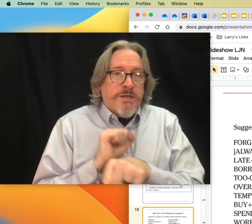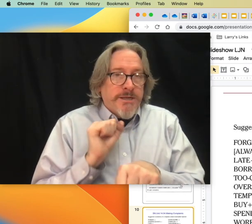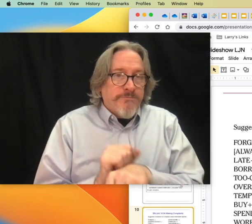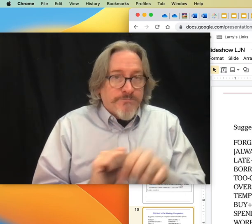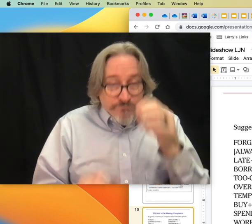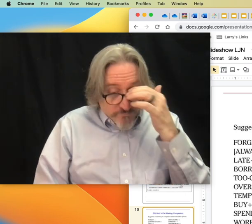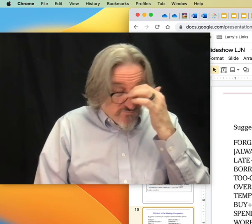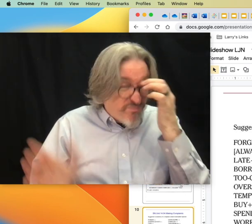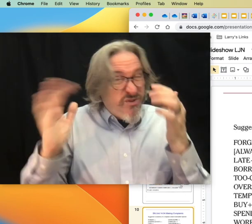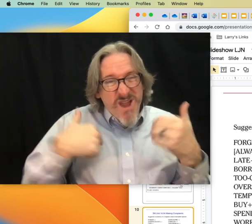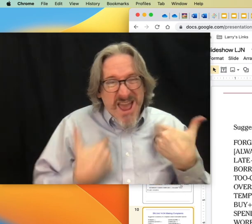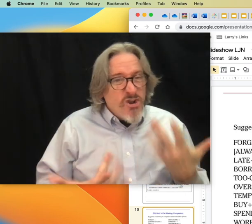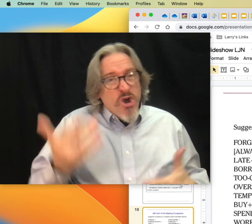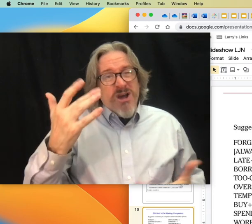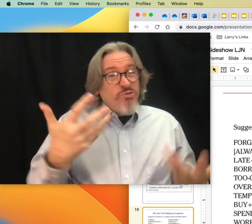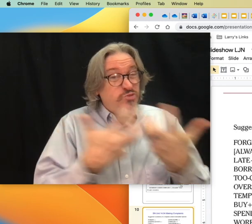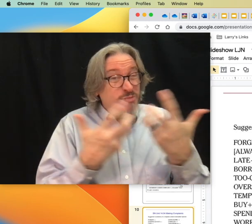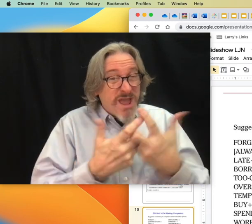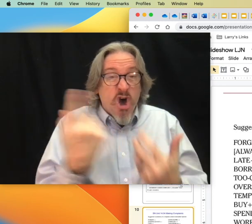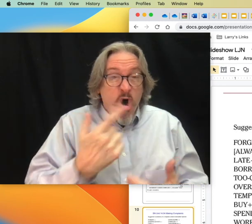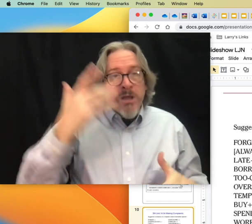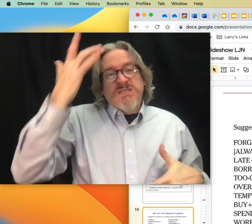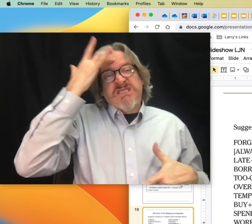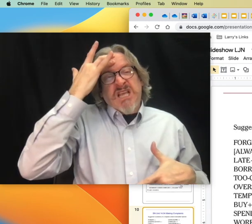Always working. Forehead.